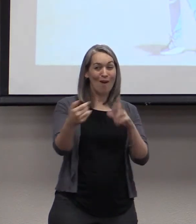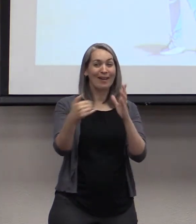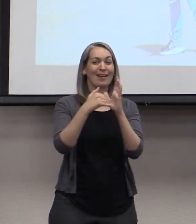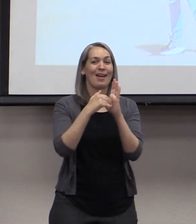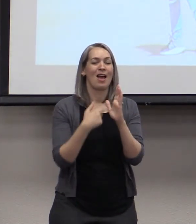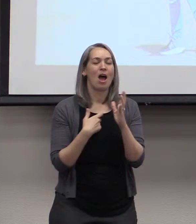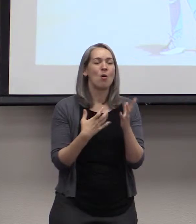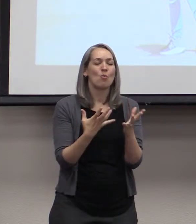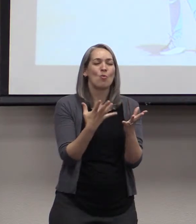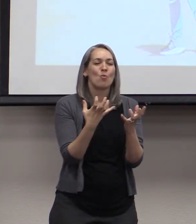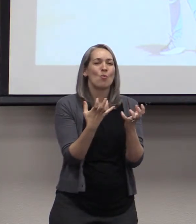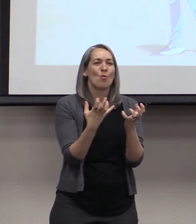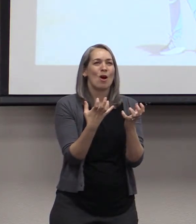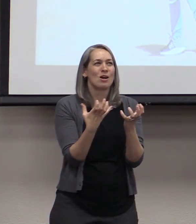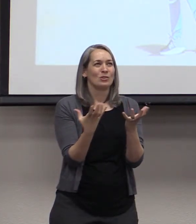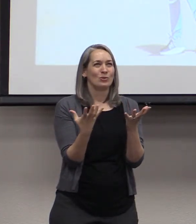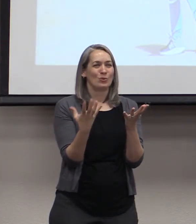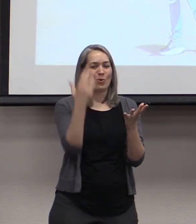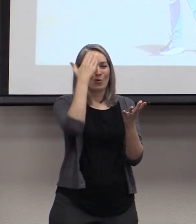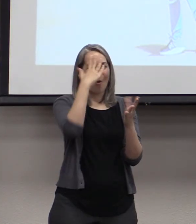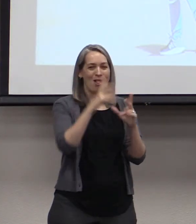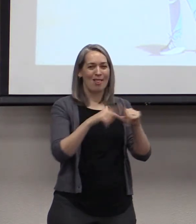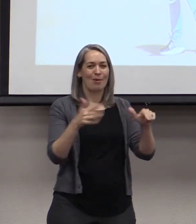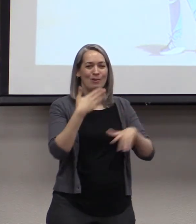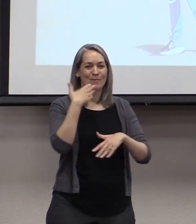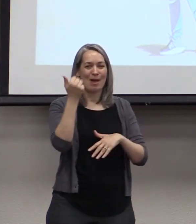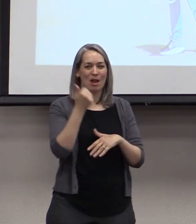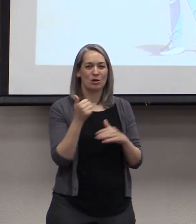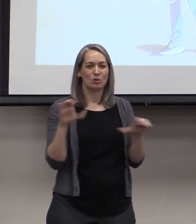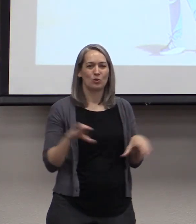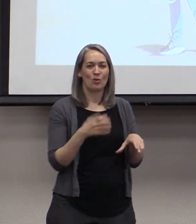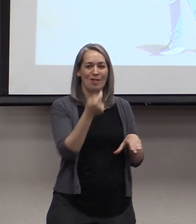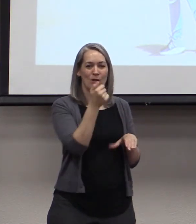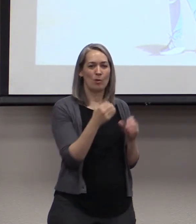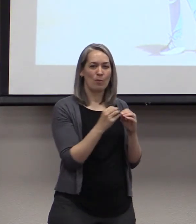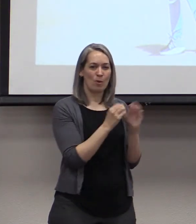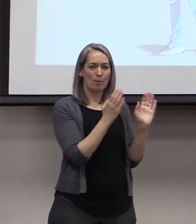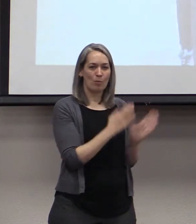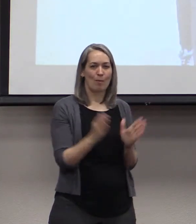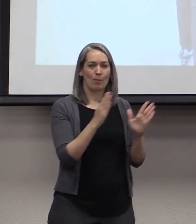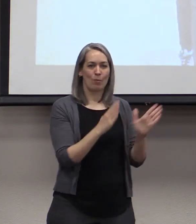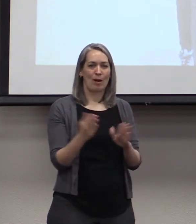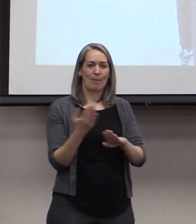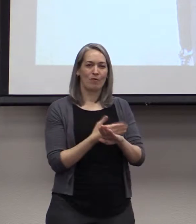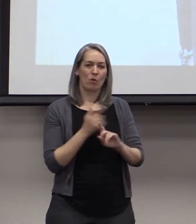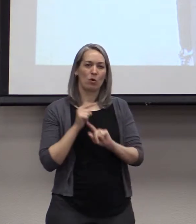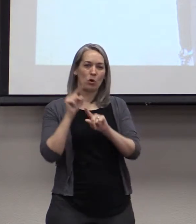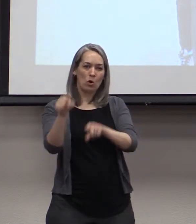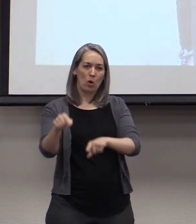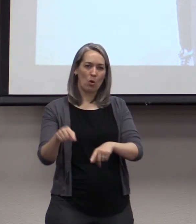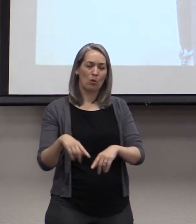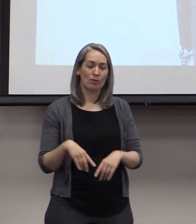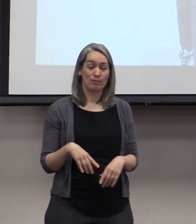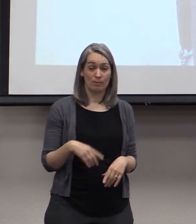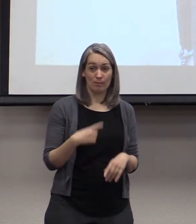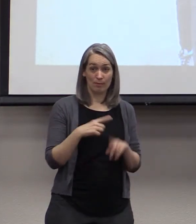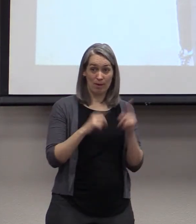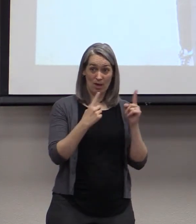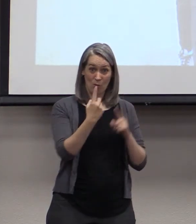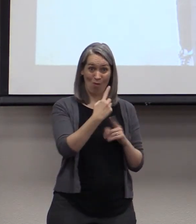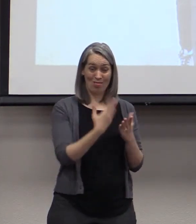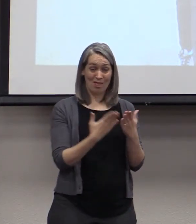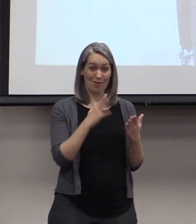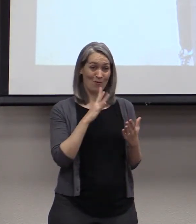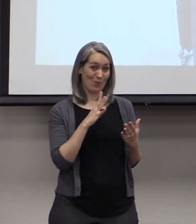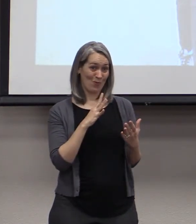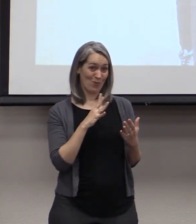certainly want to know the language better, do a little bit more preparation. But what was really cool is that in the midst of that challenge,